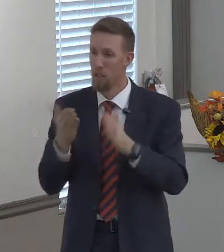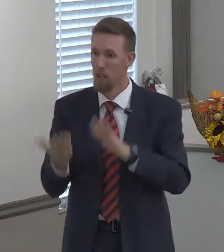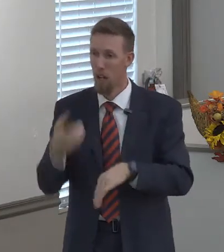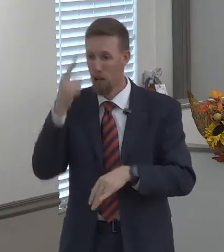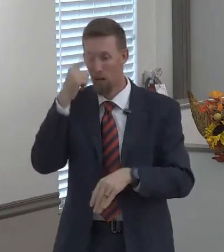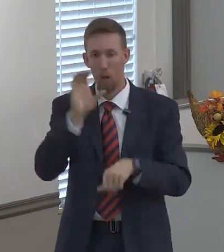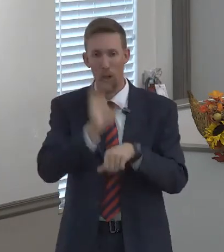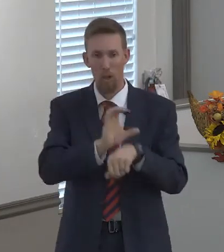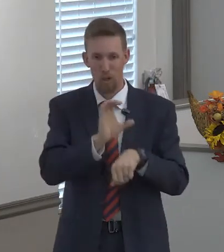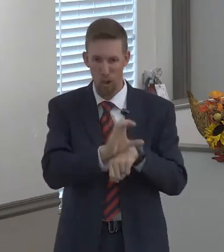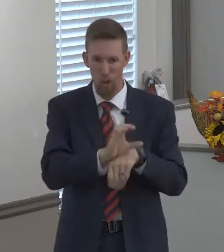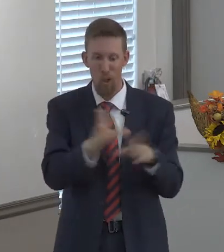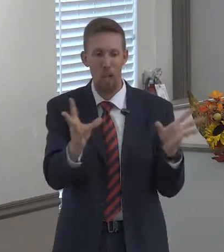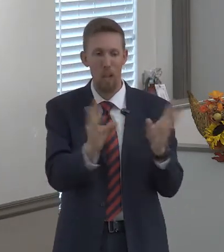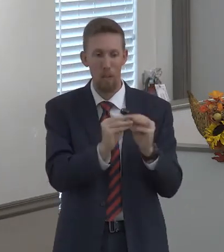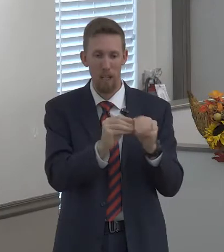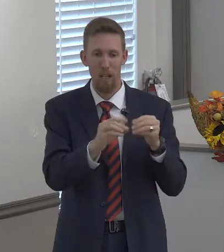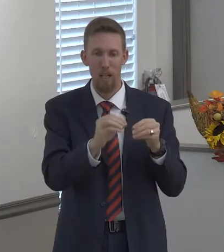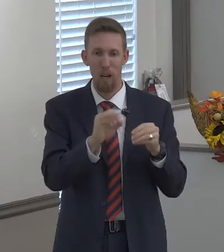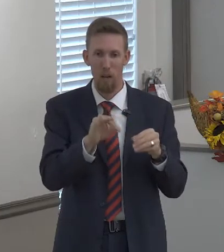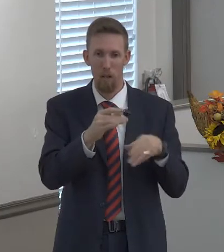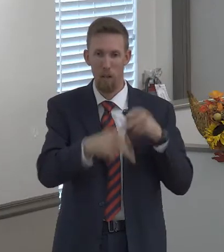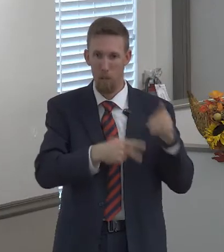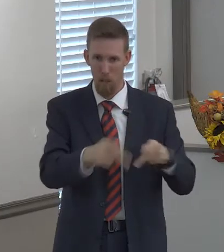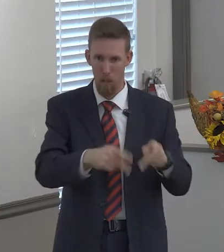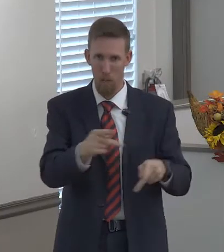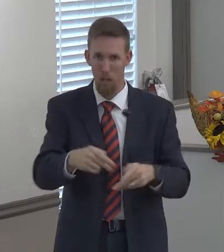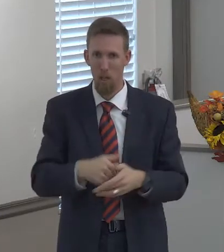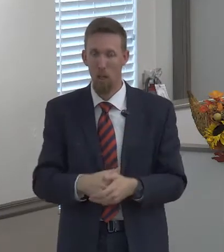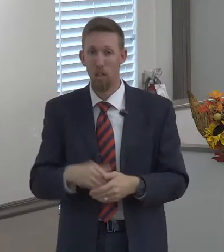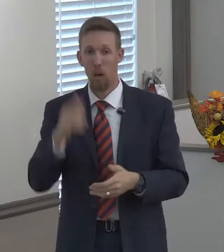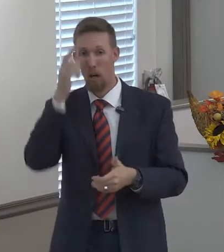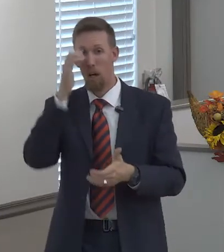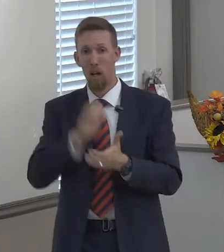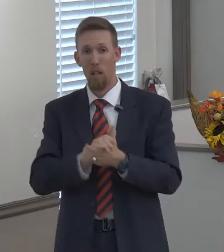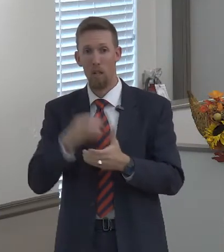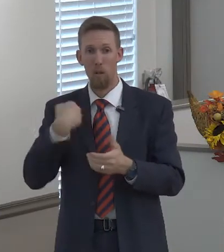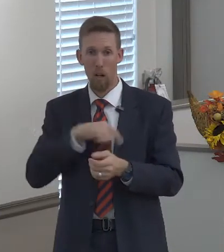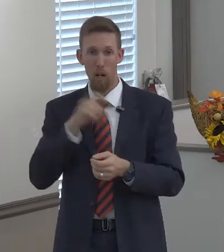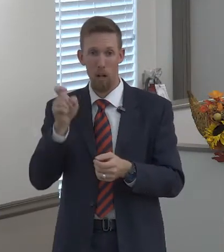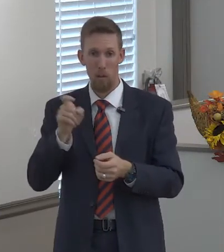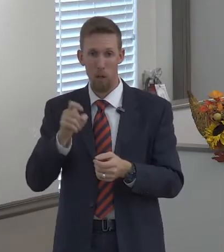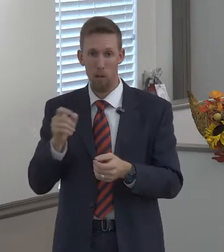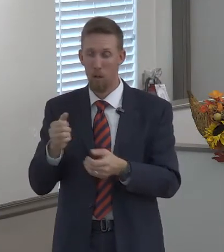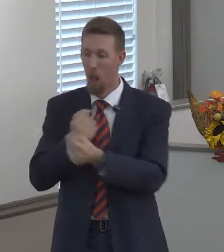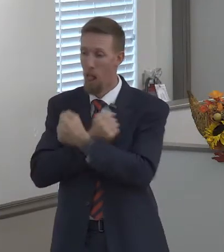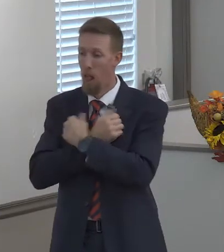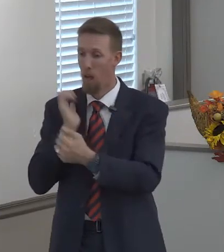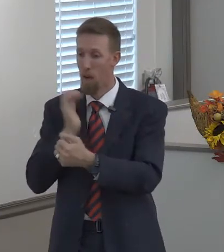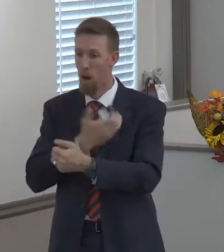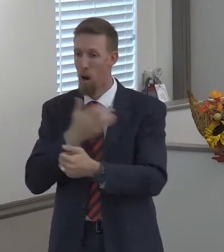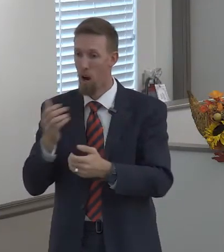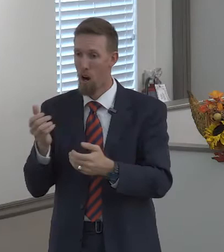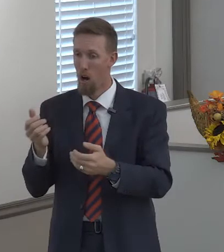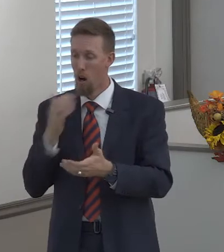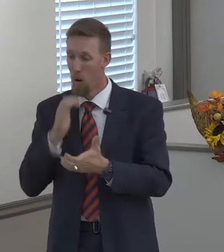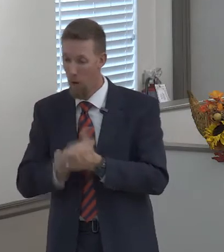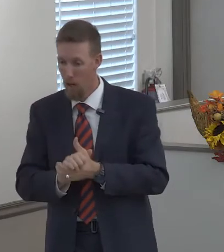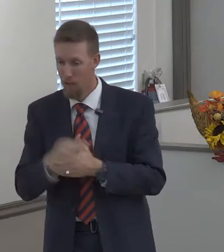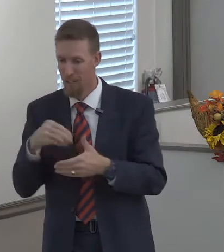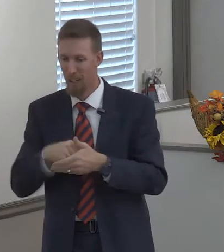love your wives, even as Christ also loved the church and gave himself for it. There's a